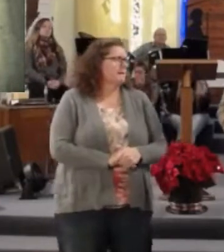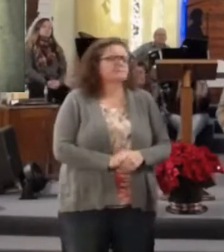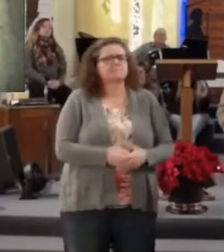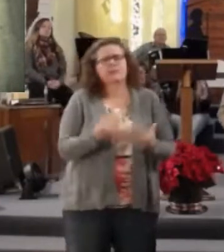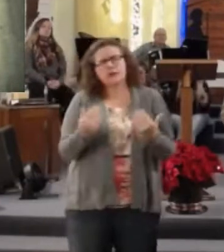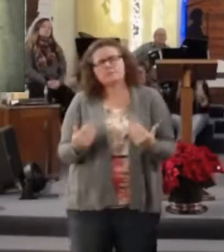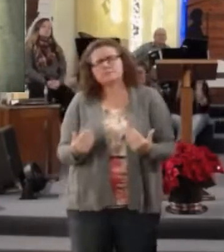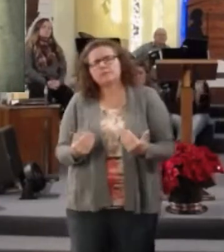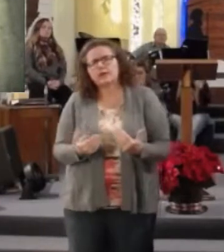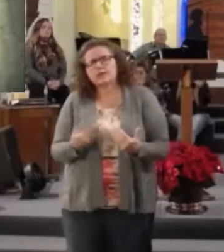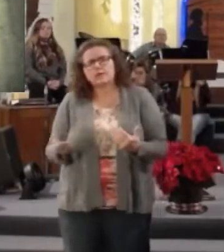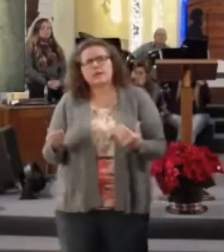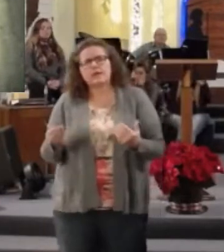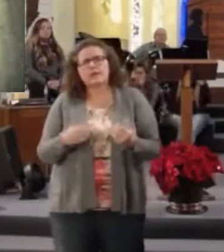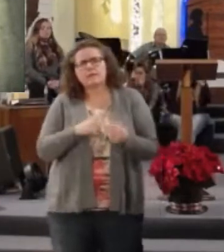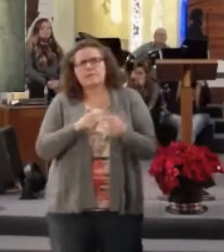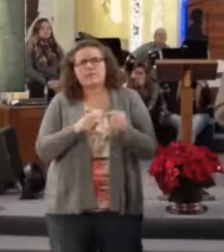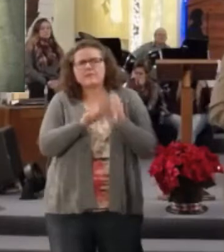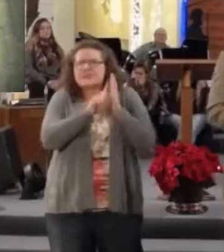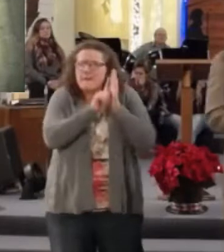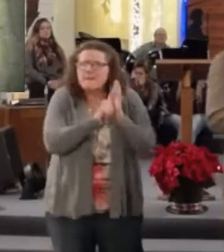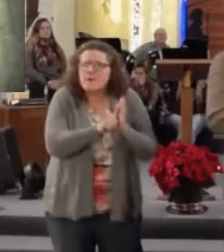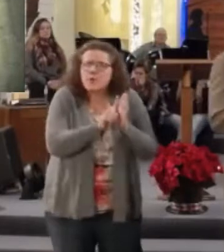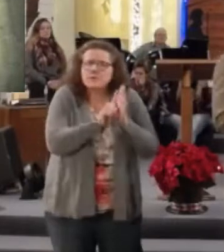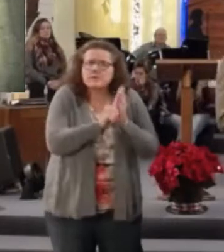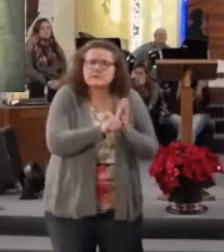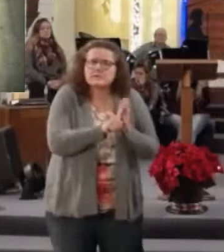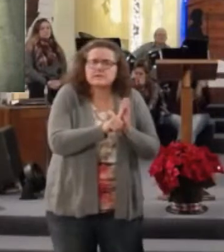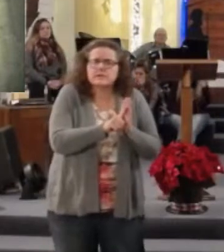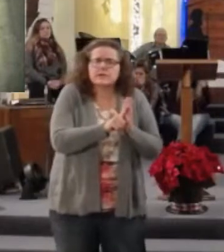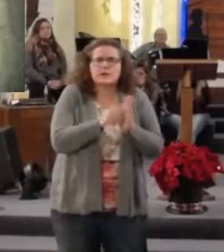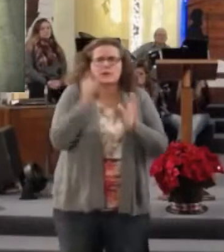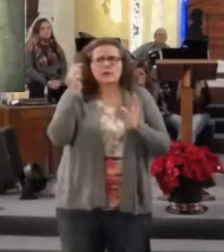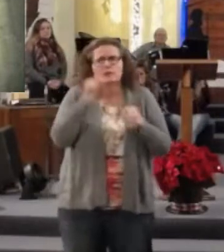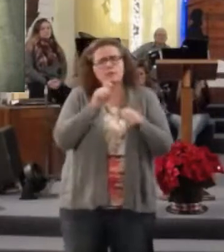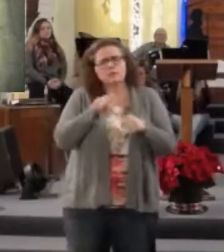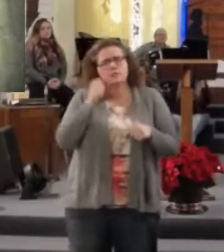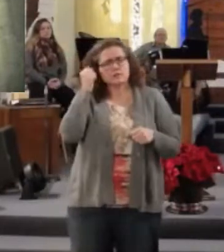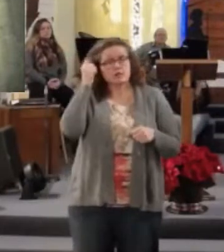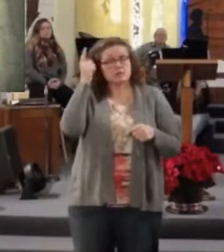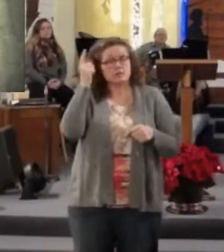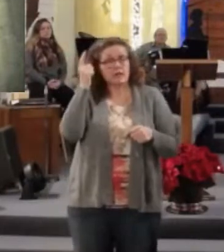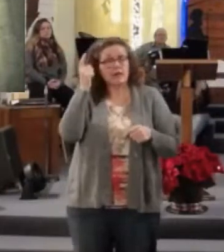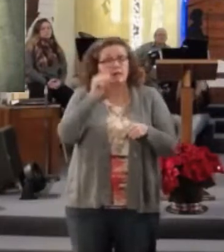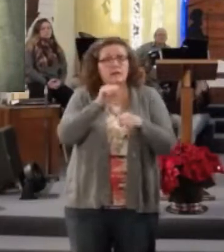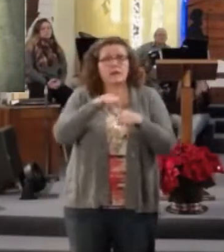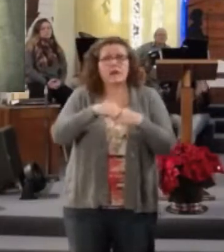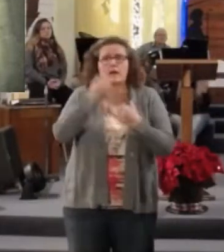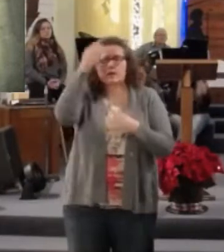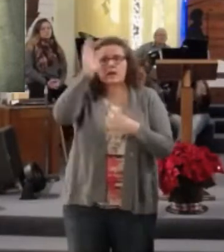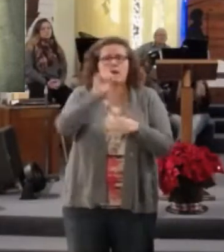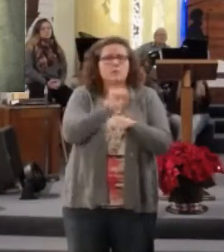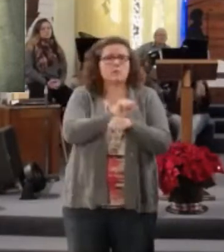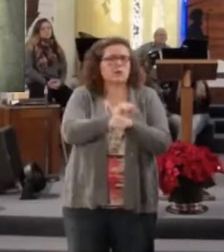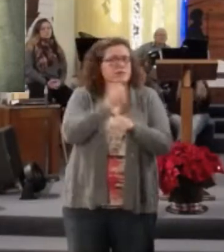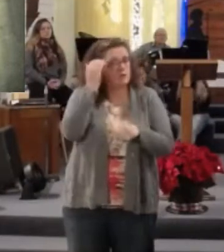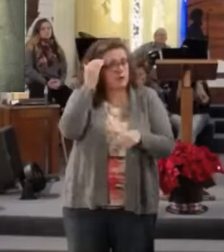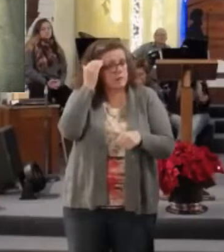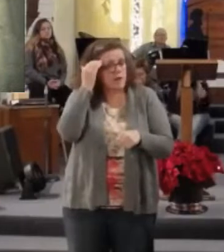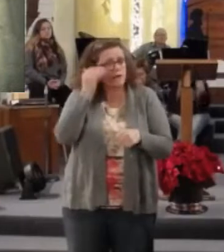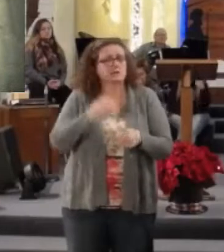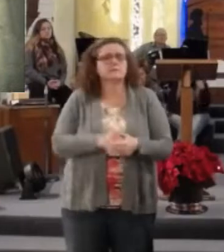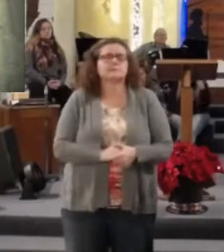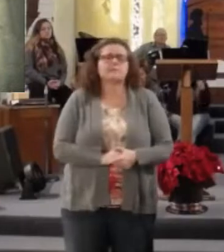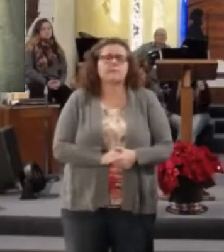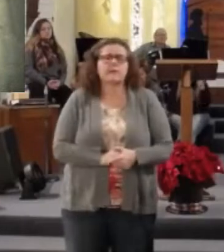Now, the thing about these moments is we need to be very conscious of how the Lord works in our lives. And not only that,